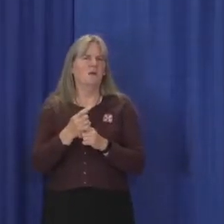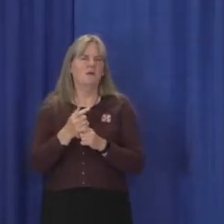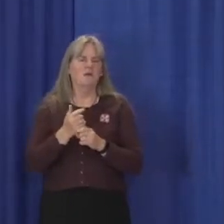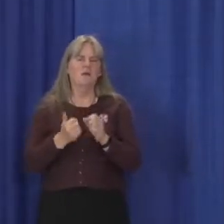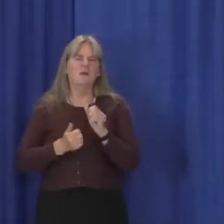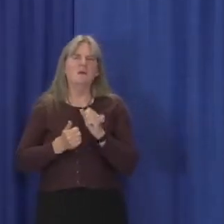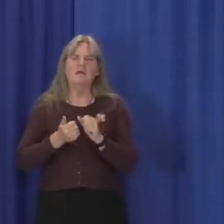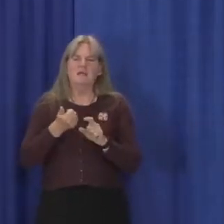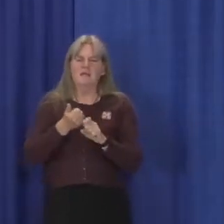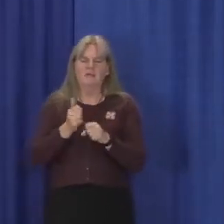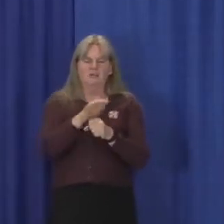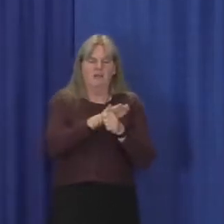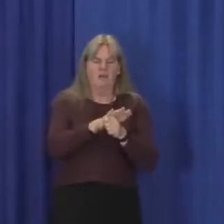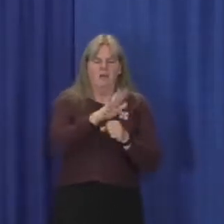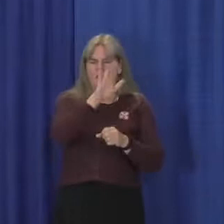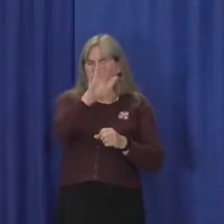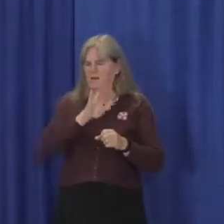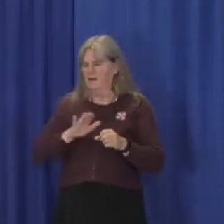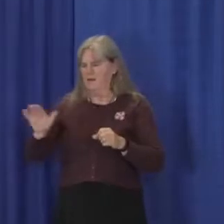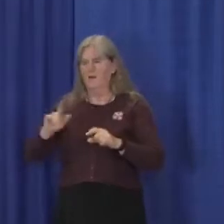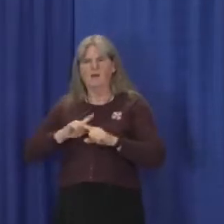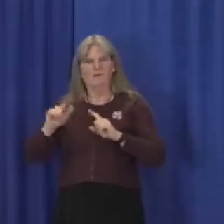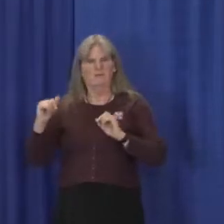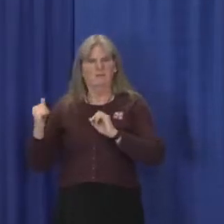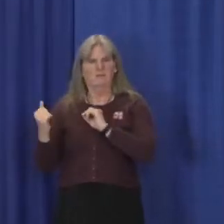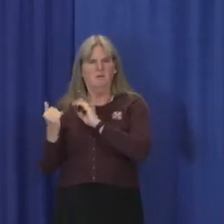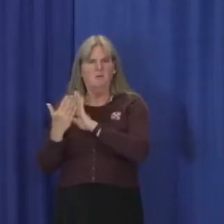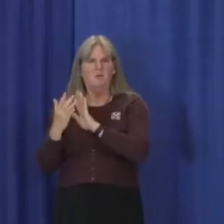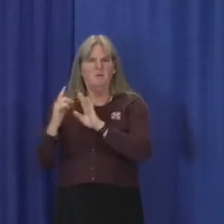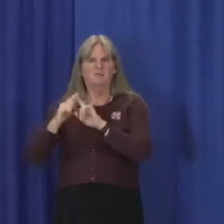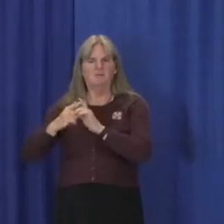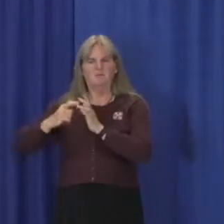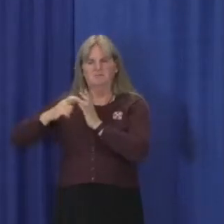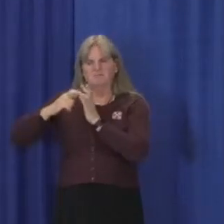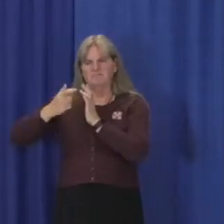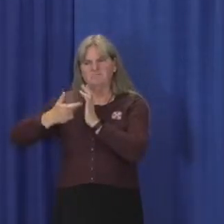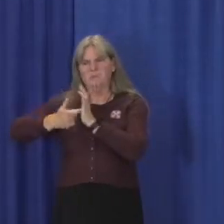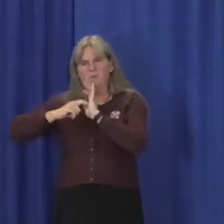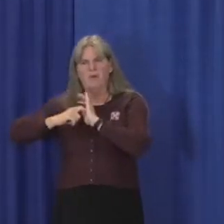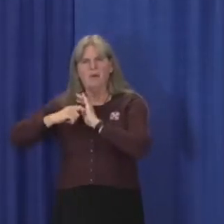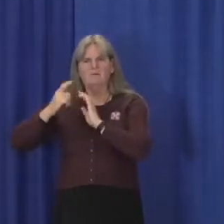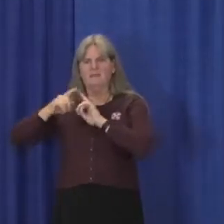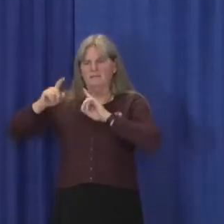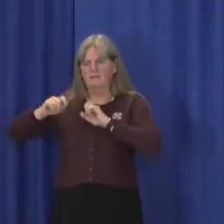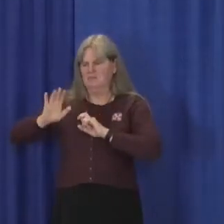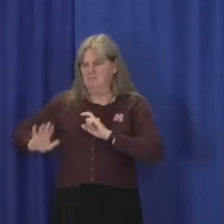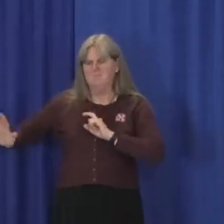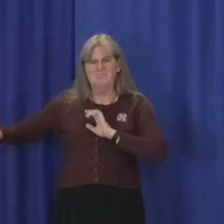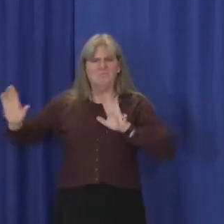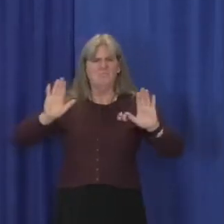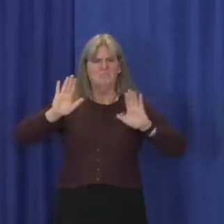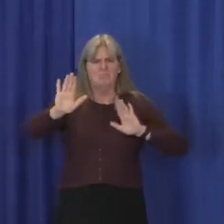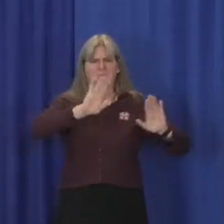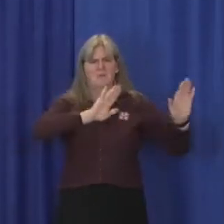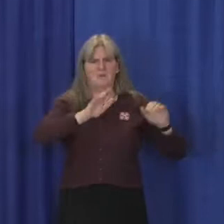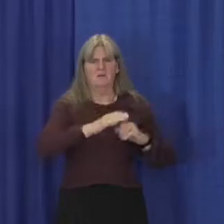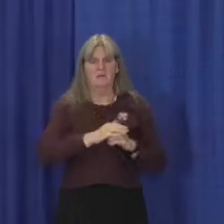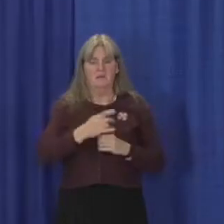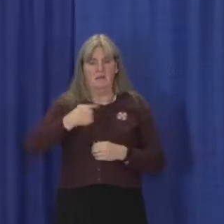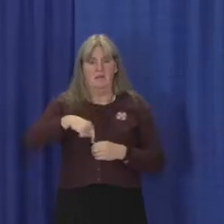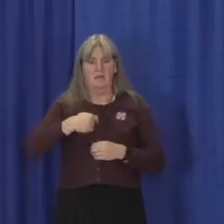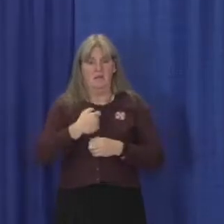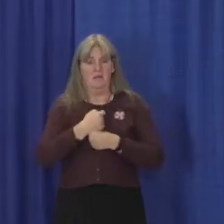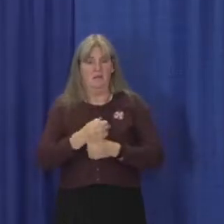jurisdiction has their different needs and considerations, that's for sure. We're definitely, we don't have currently